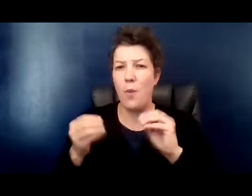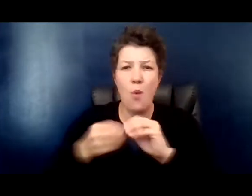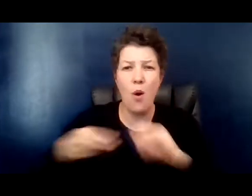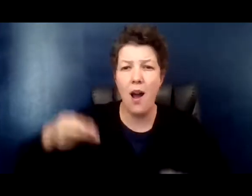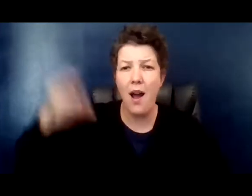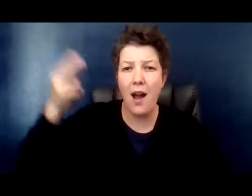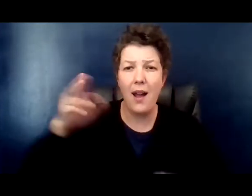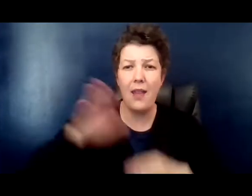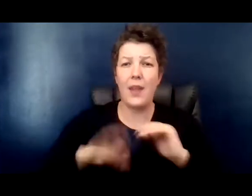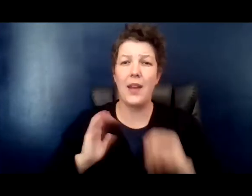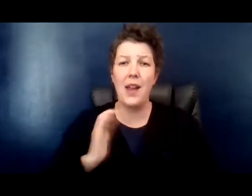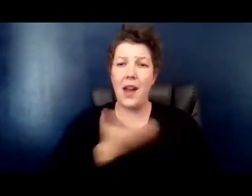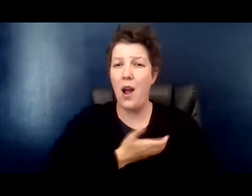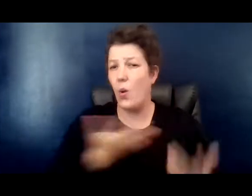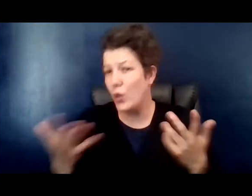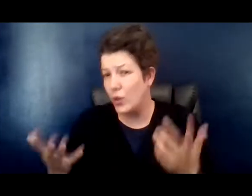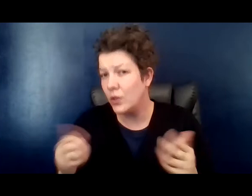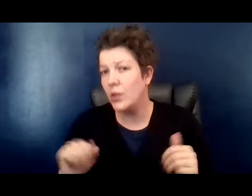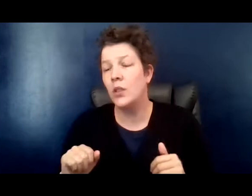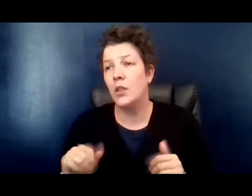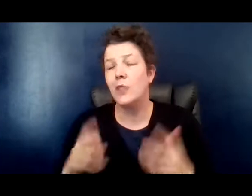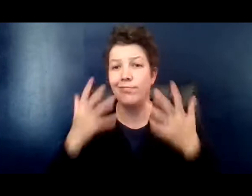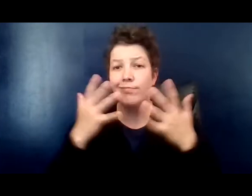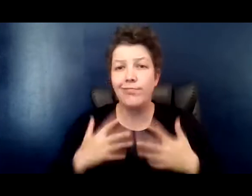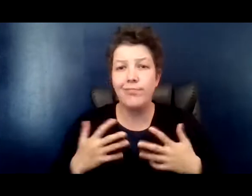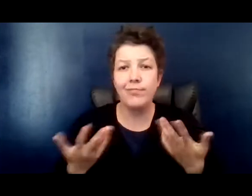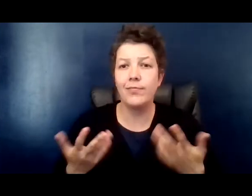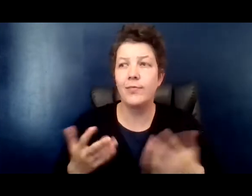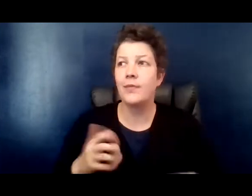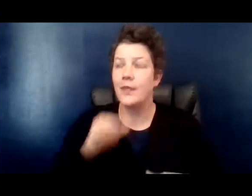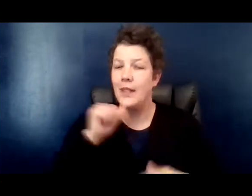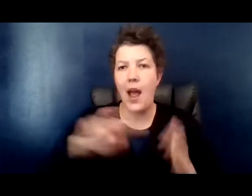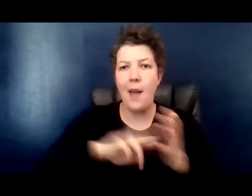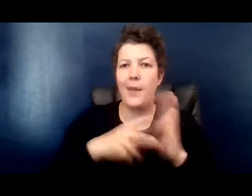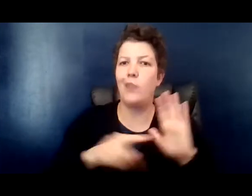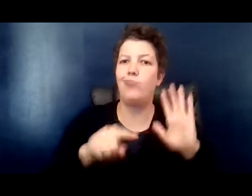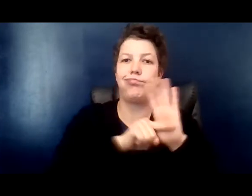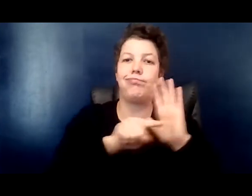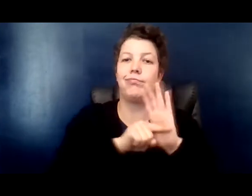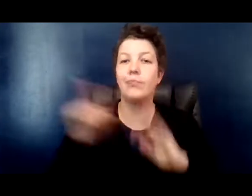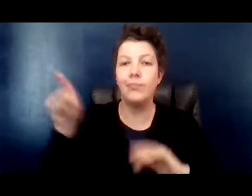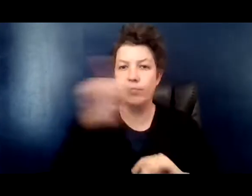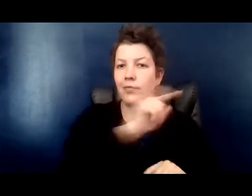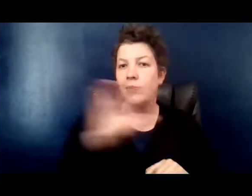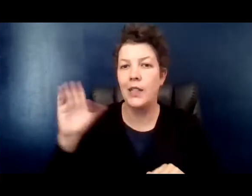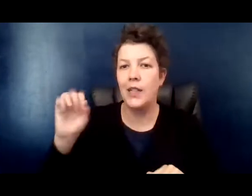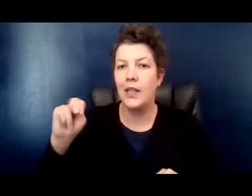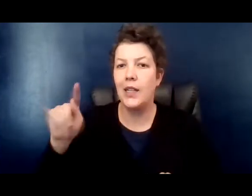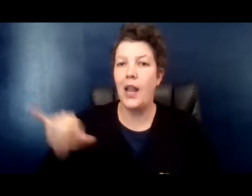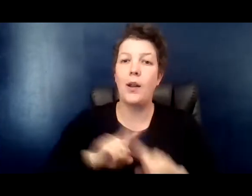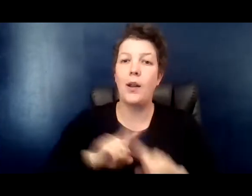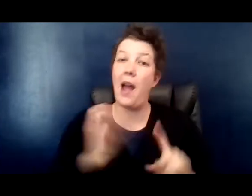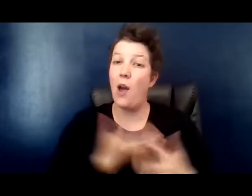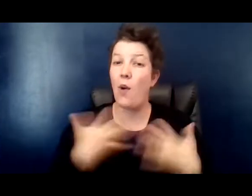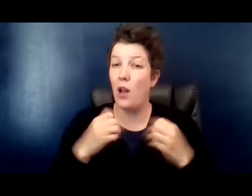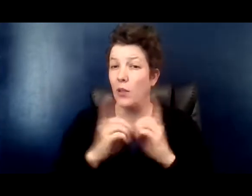were, unfortunately, because we don't want to wish anything bad on anyone, right? But again, I applaud the work our health department's done.